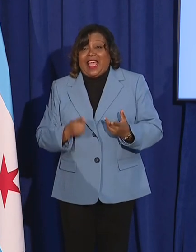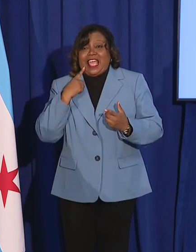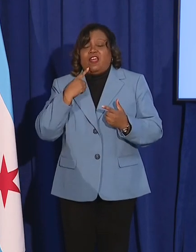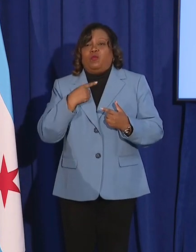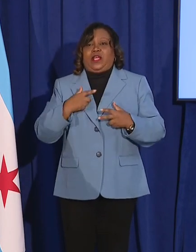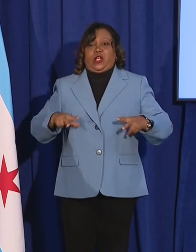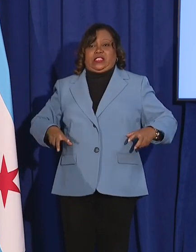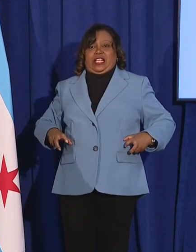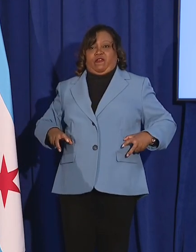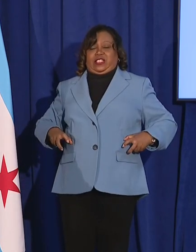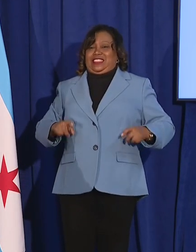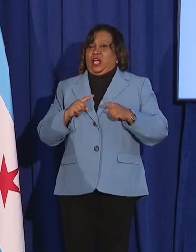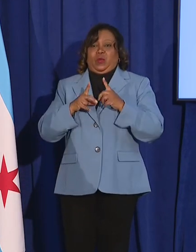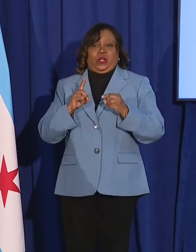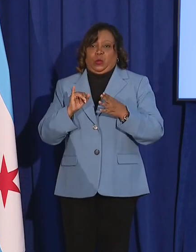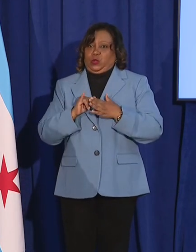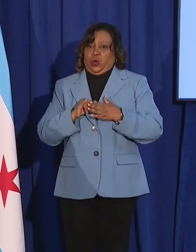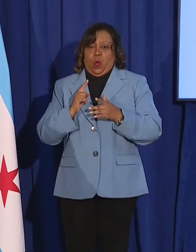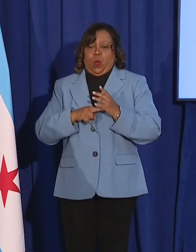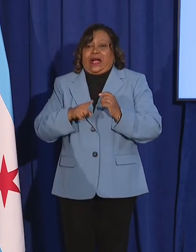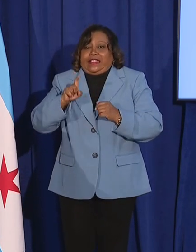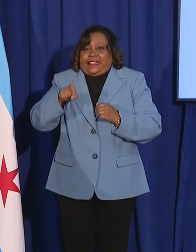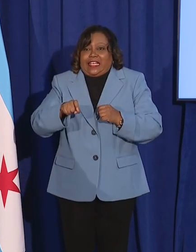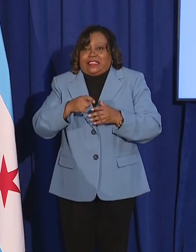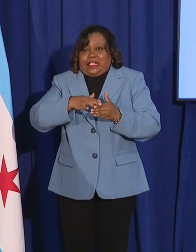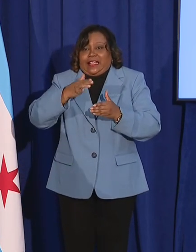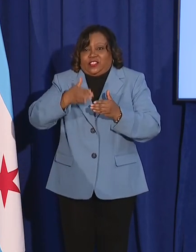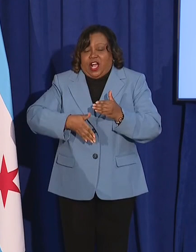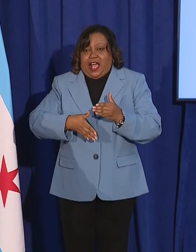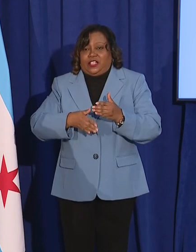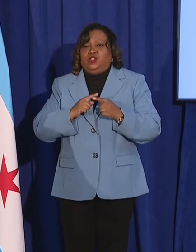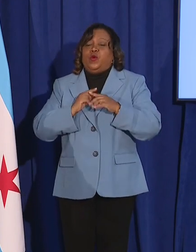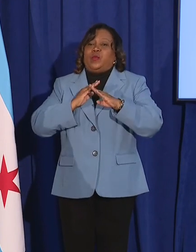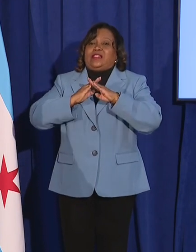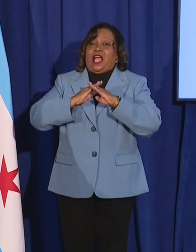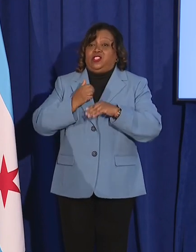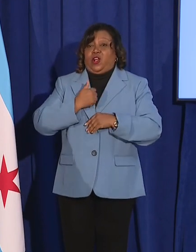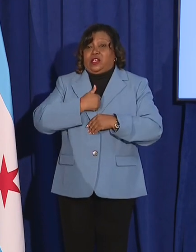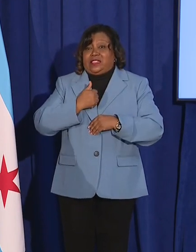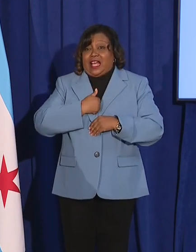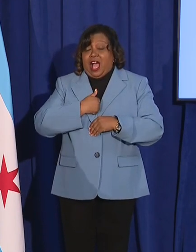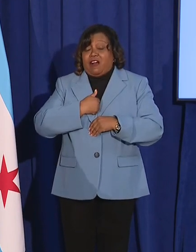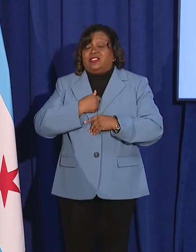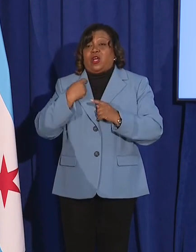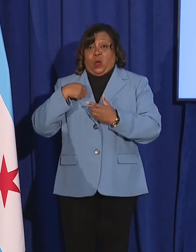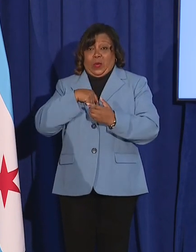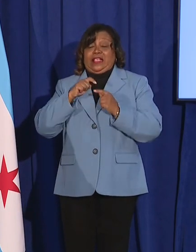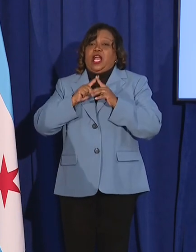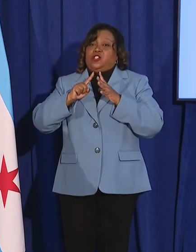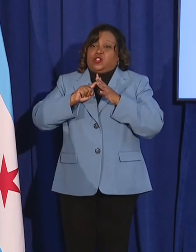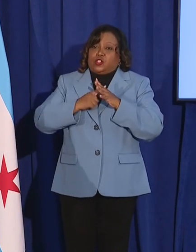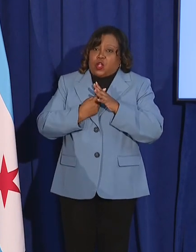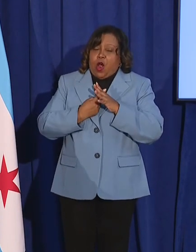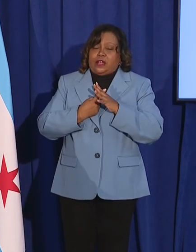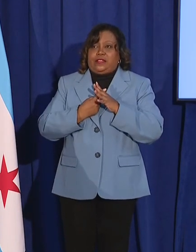we are selfish and we don't do what needs to get done to protect ourselves so that we can